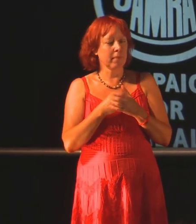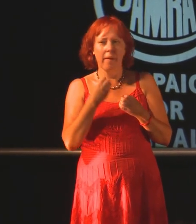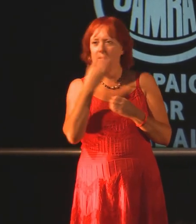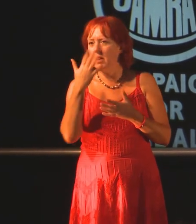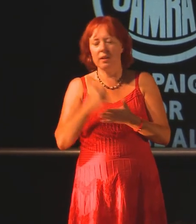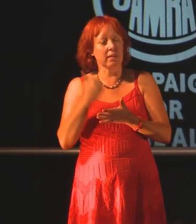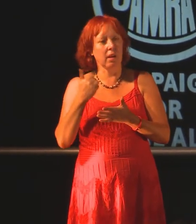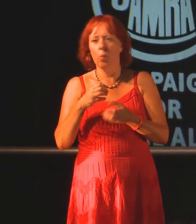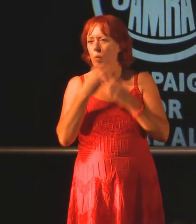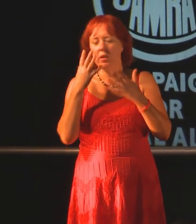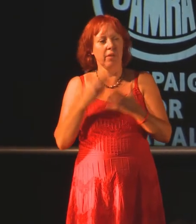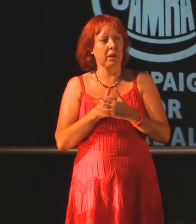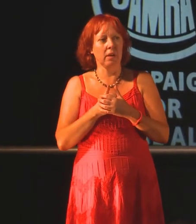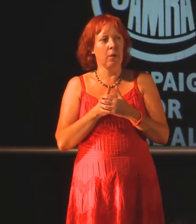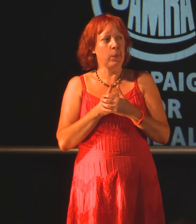Fantastic beer, wonderful beer.